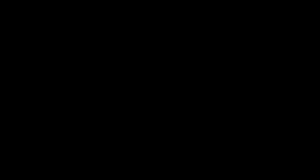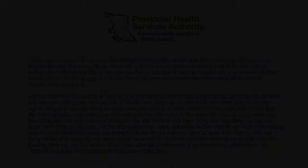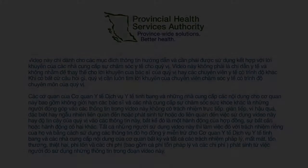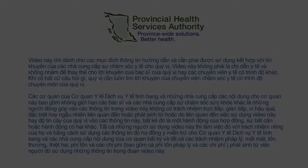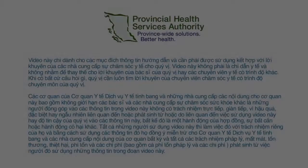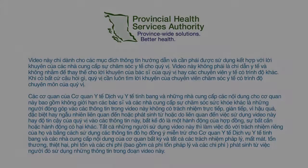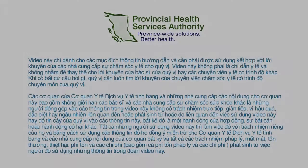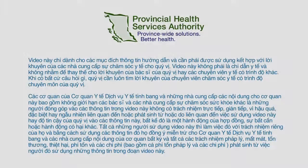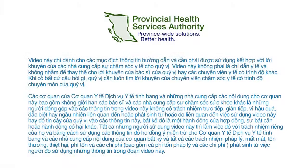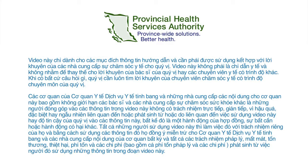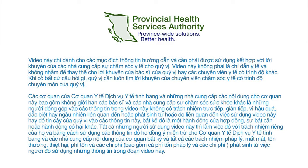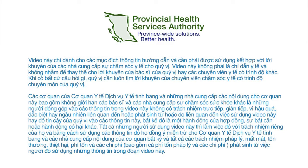Thank you.